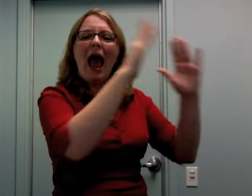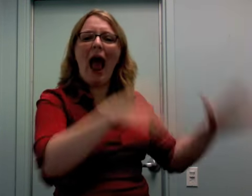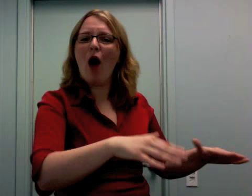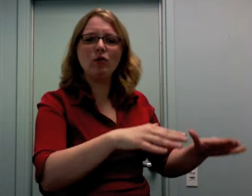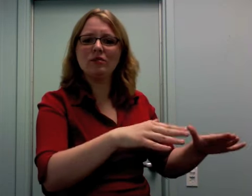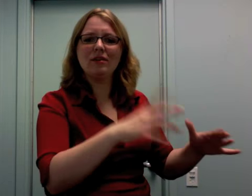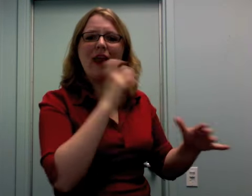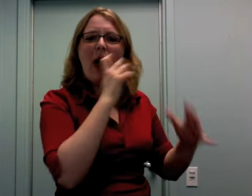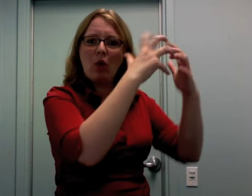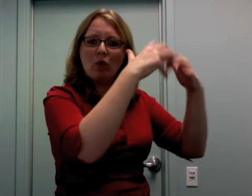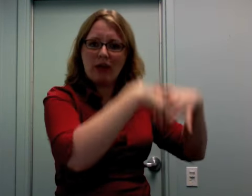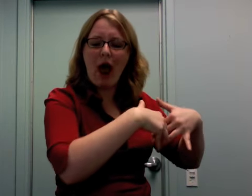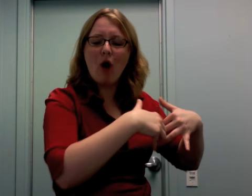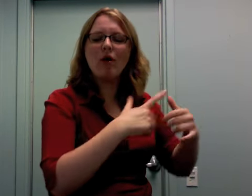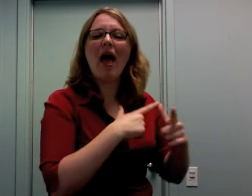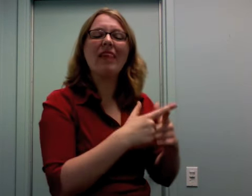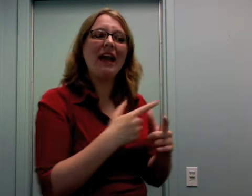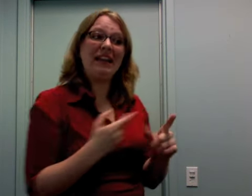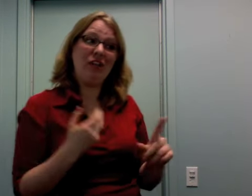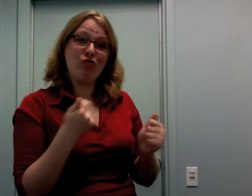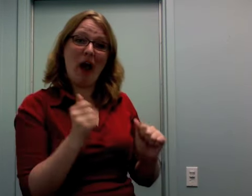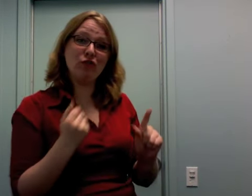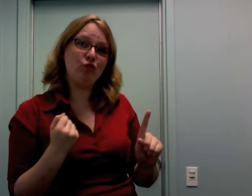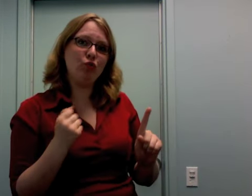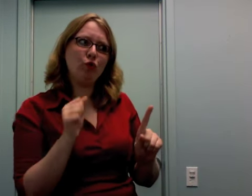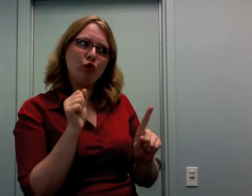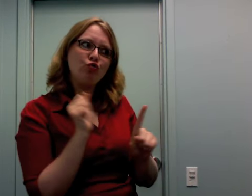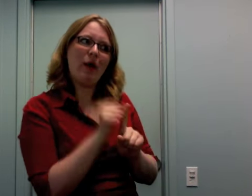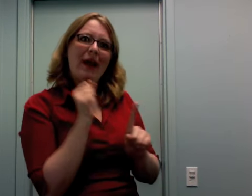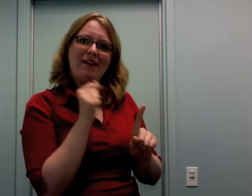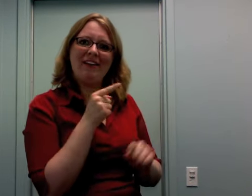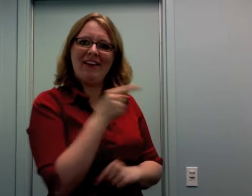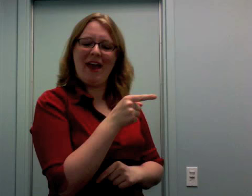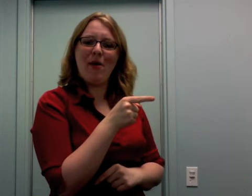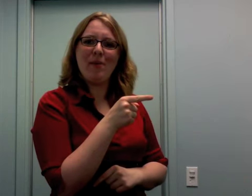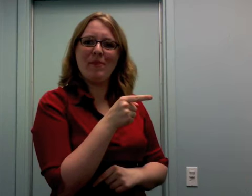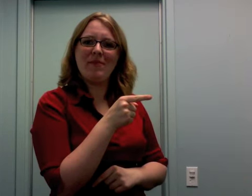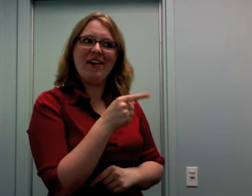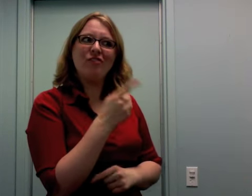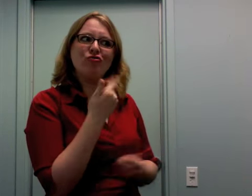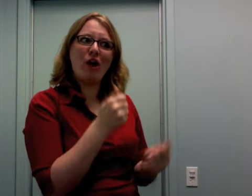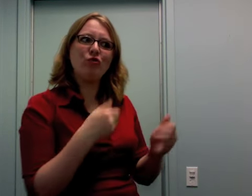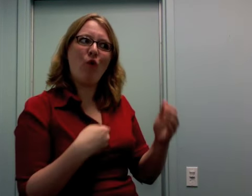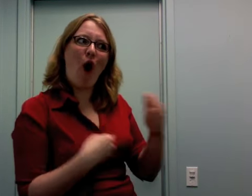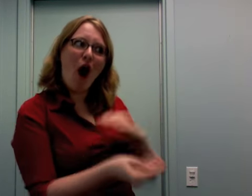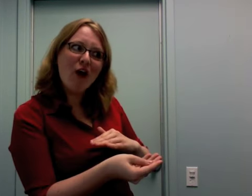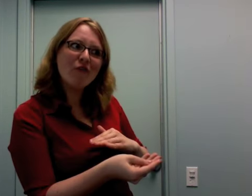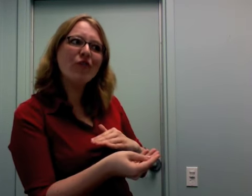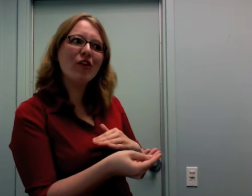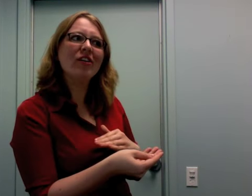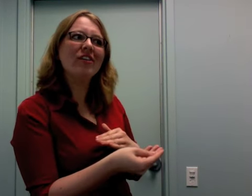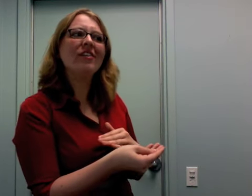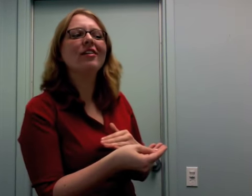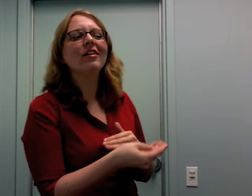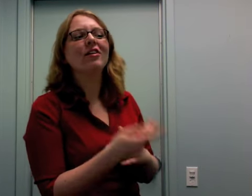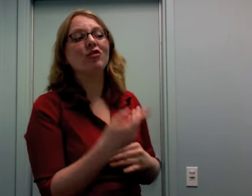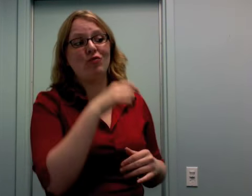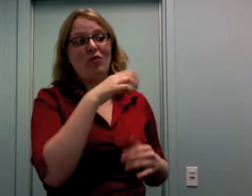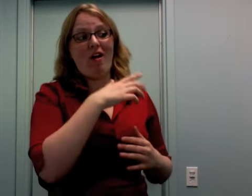by offering him a trip to the turnip field, knowing that the pigs love to eat turnips.